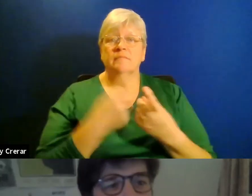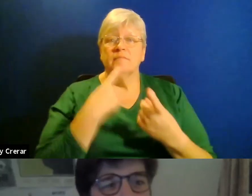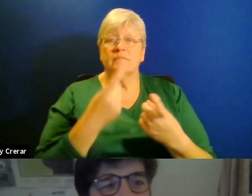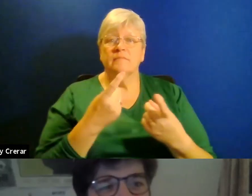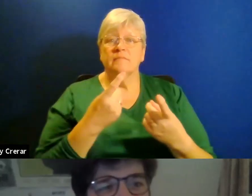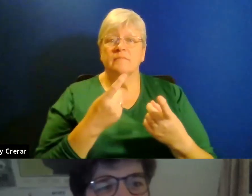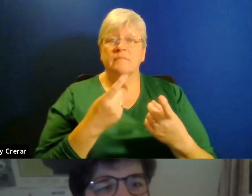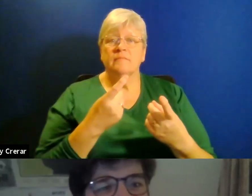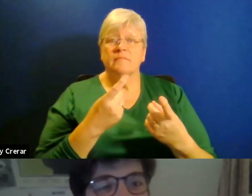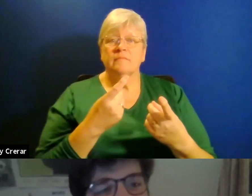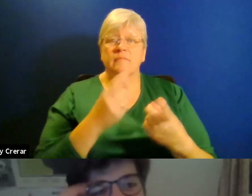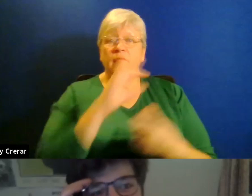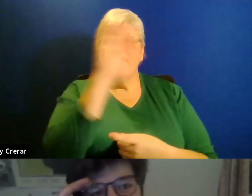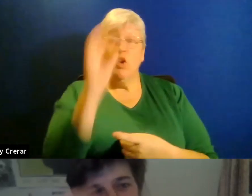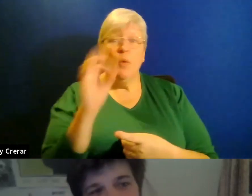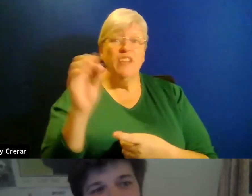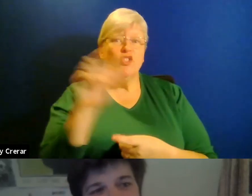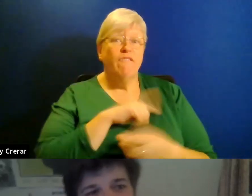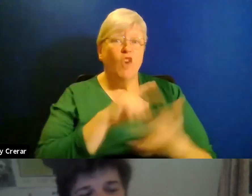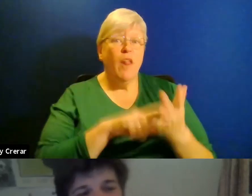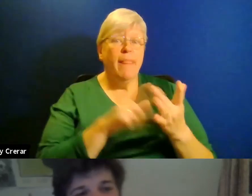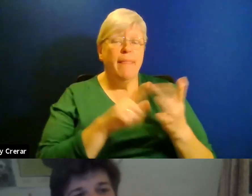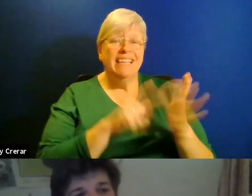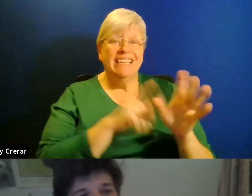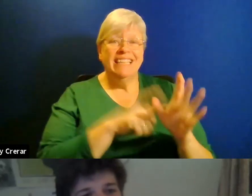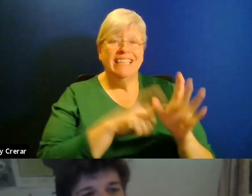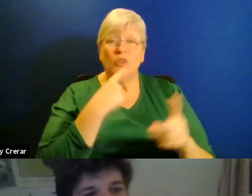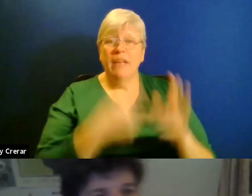Maybe got a question for Lily actually. You mentioned that